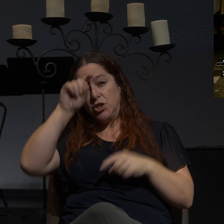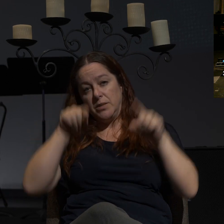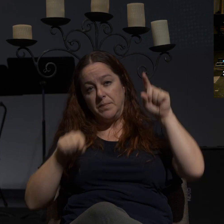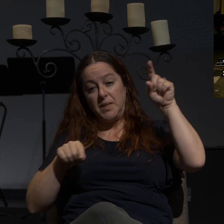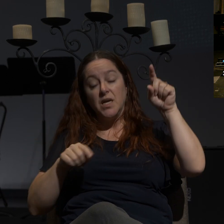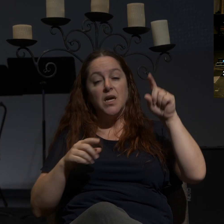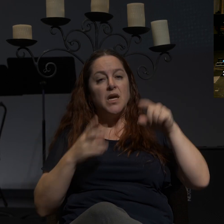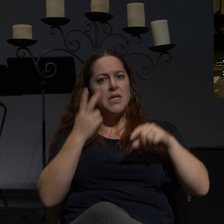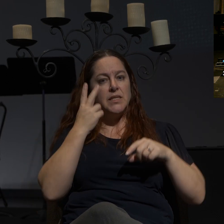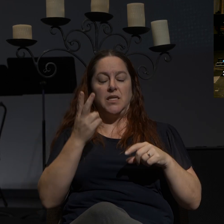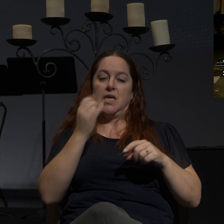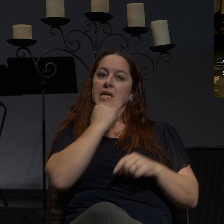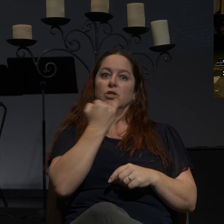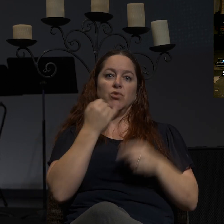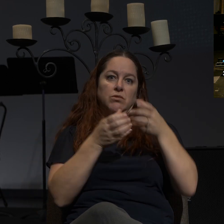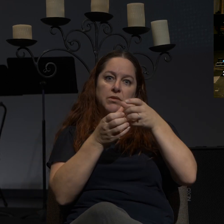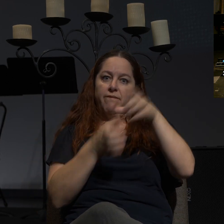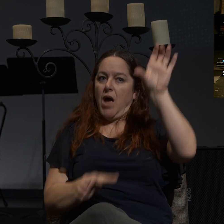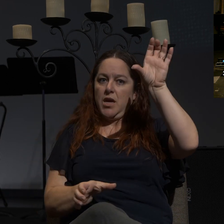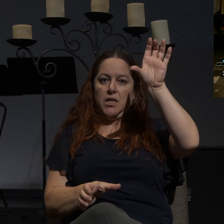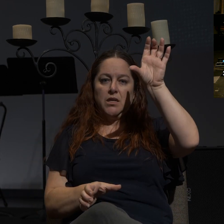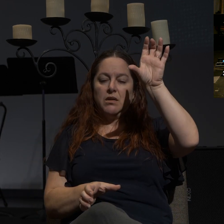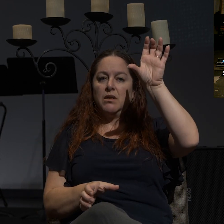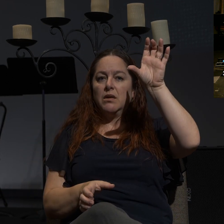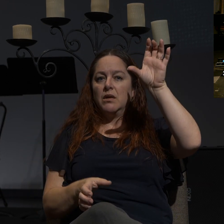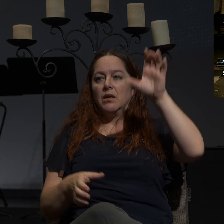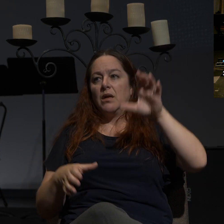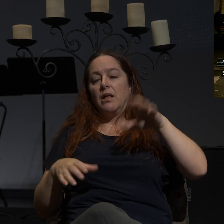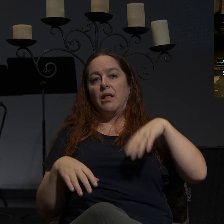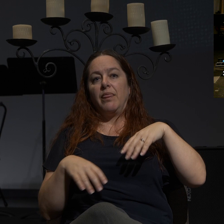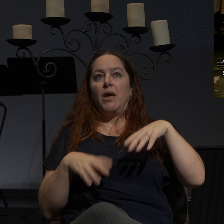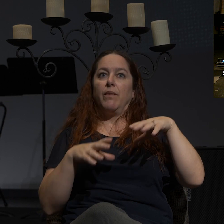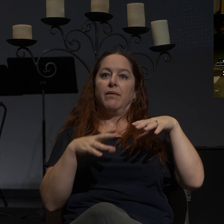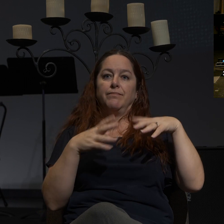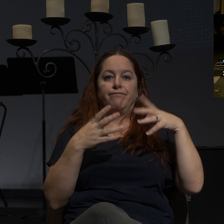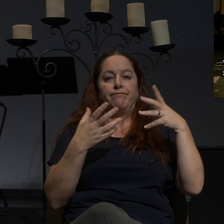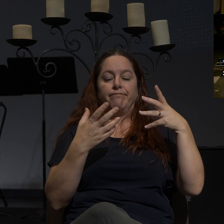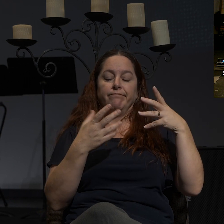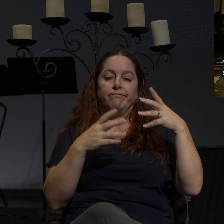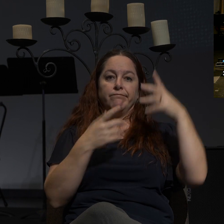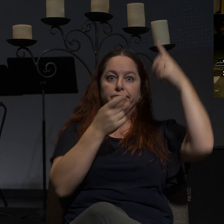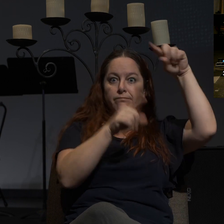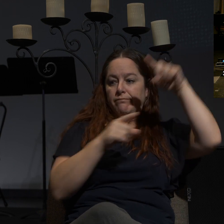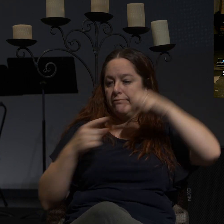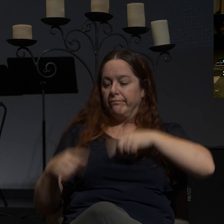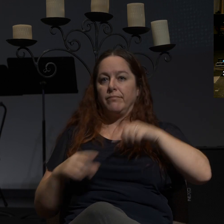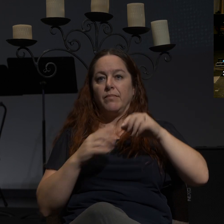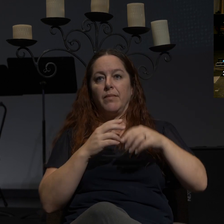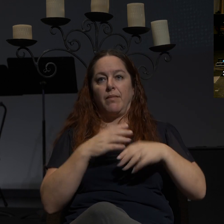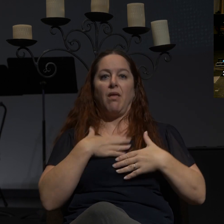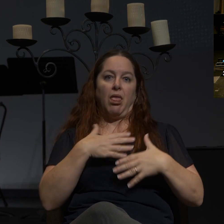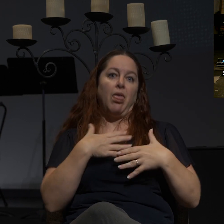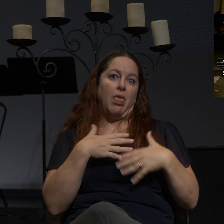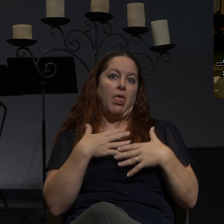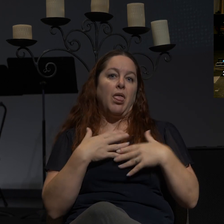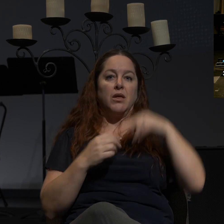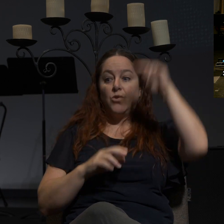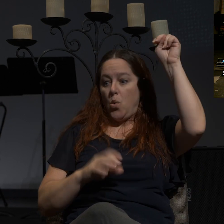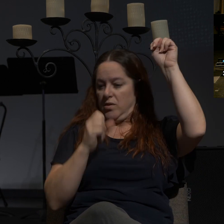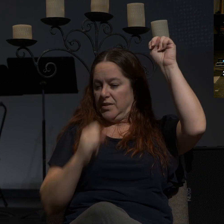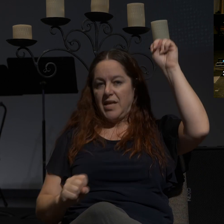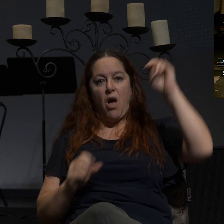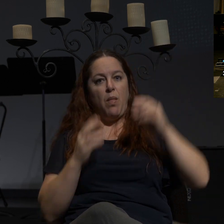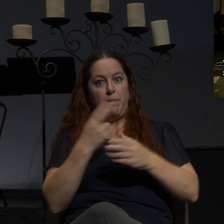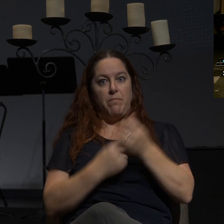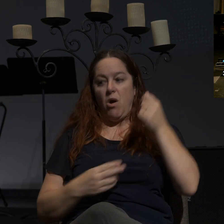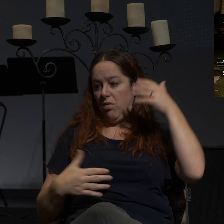divided Israel was. They were making compromises to the north and the south in both directions.